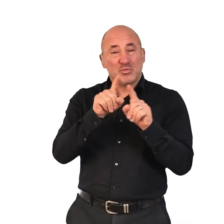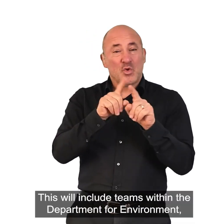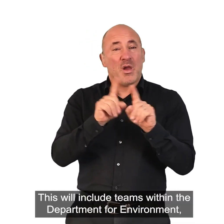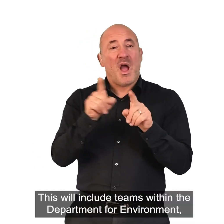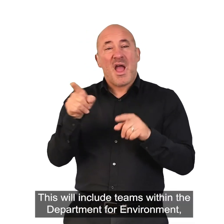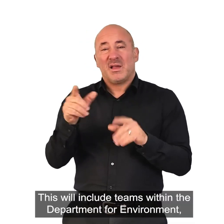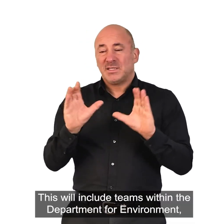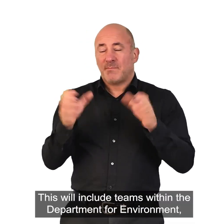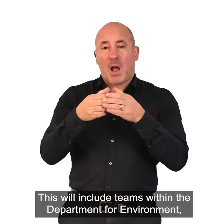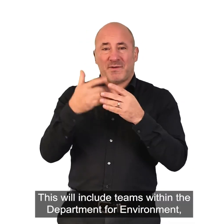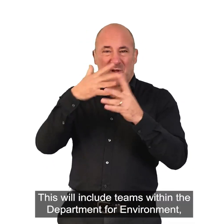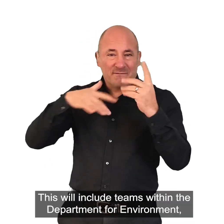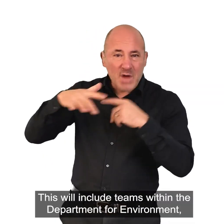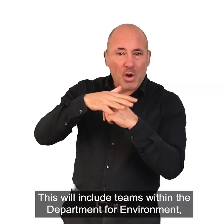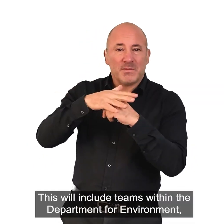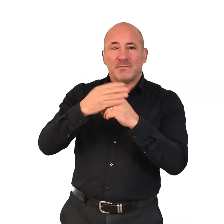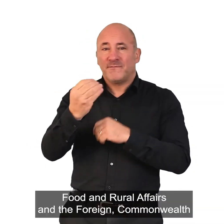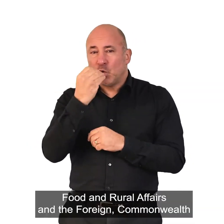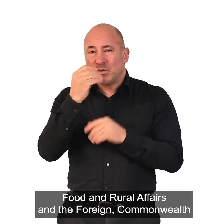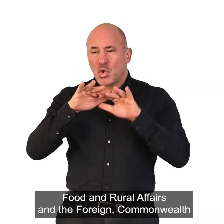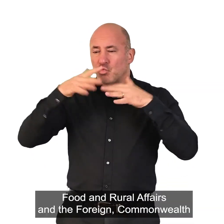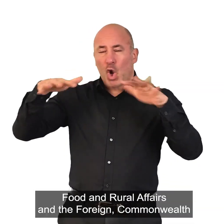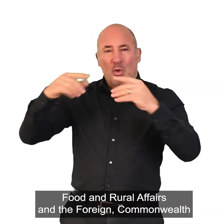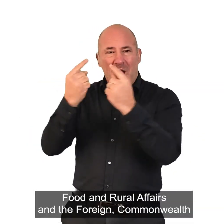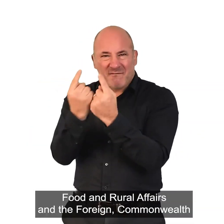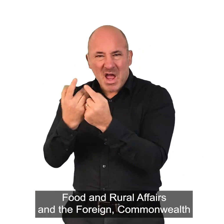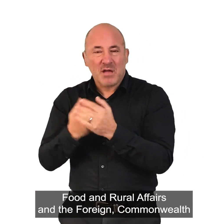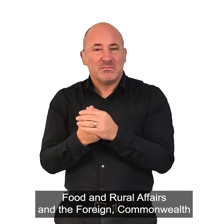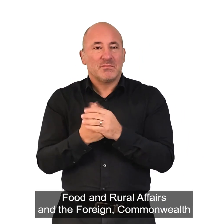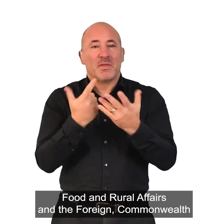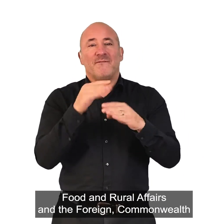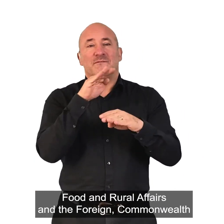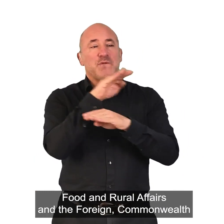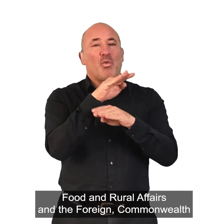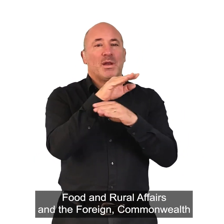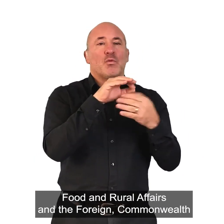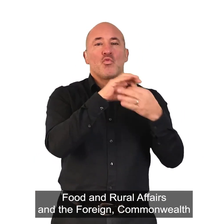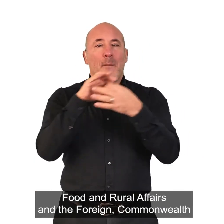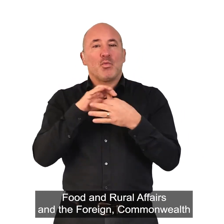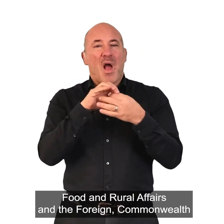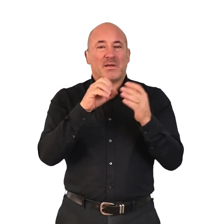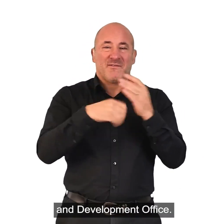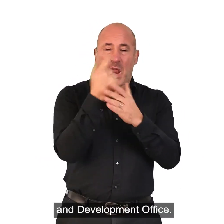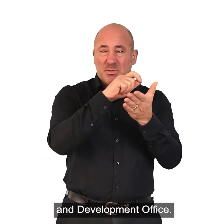This will include teams within the Department for Environment, Food and Rural Affairs and the Foreign, Commonwealth and Development